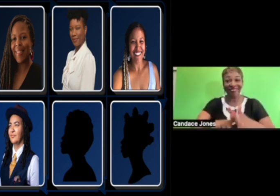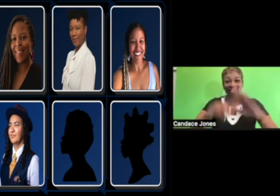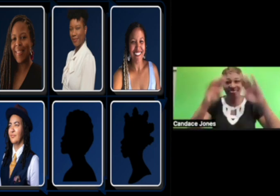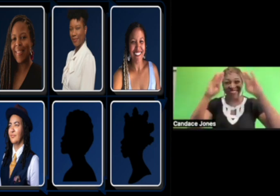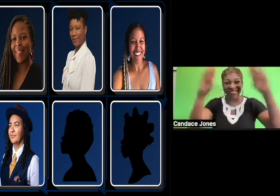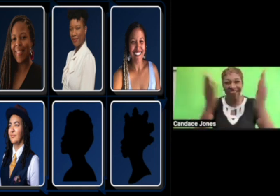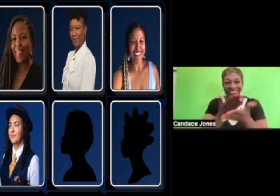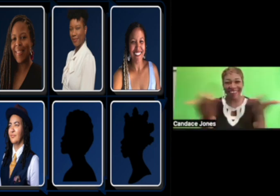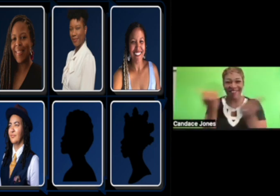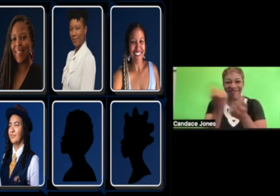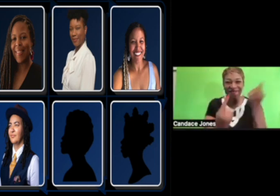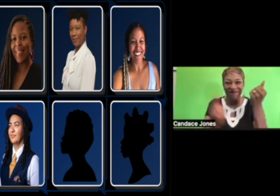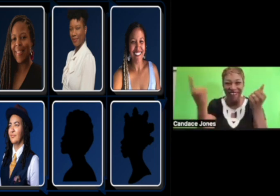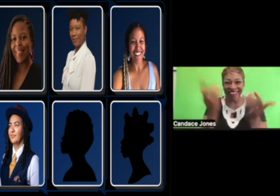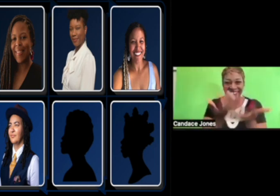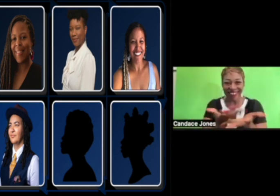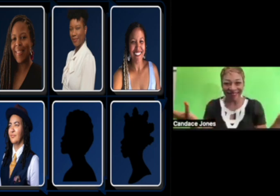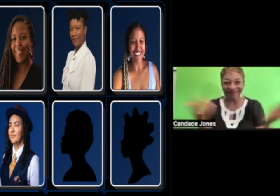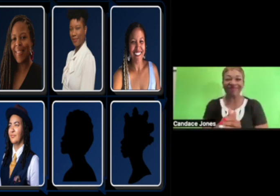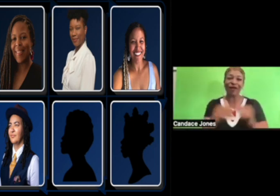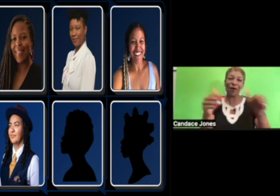All right, everyone, let's go ahead and get started.